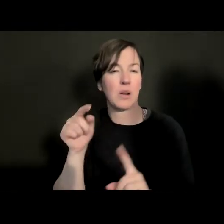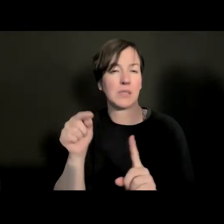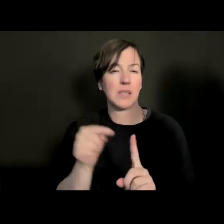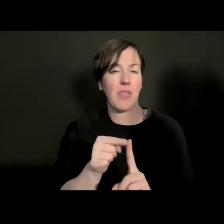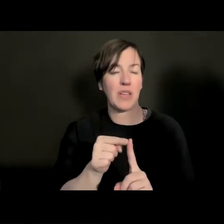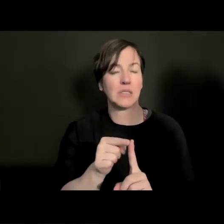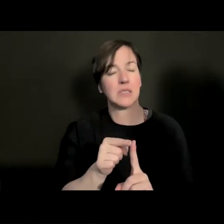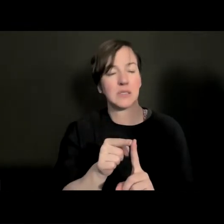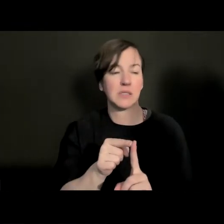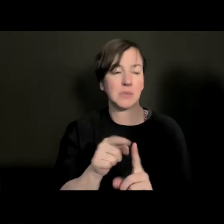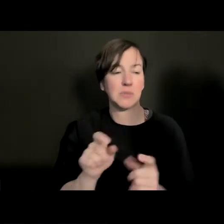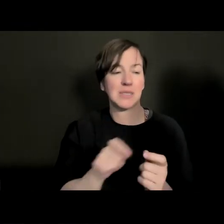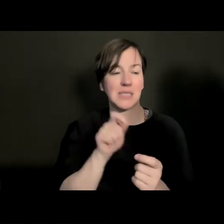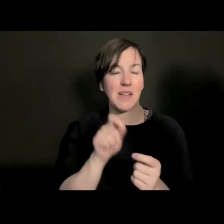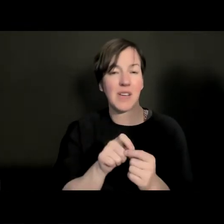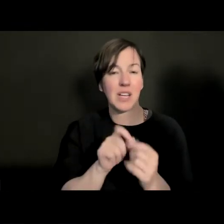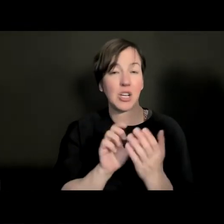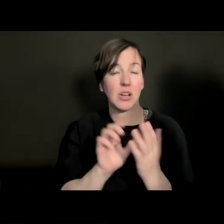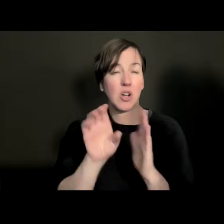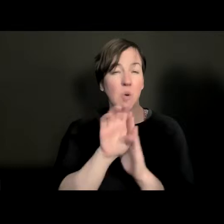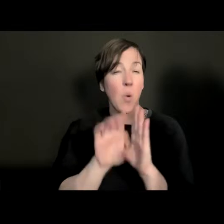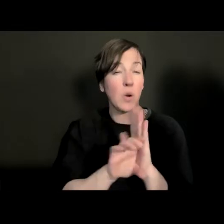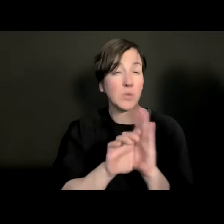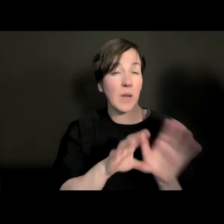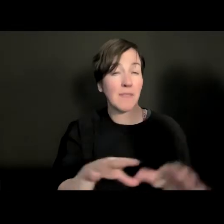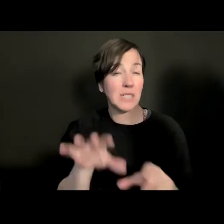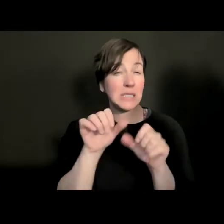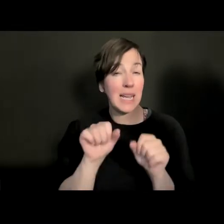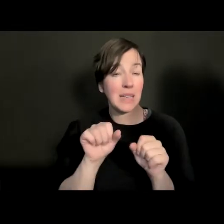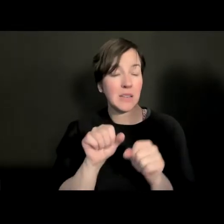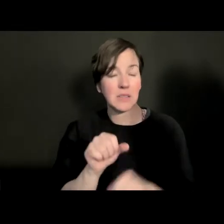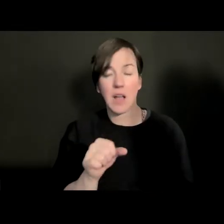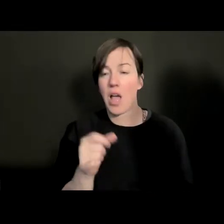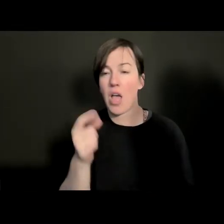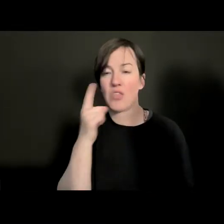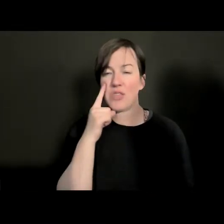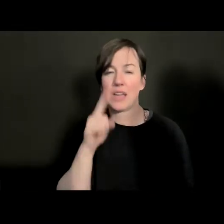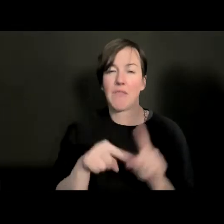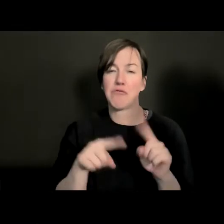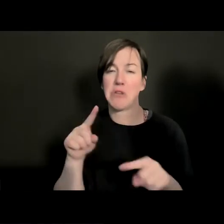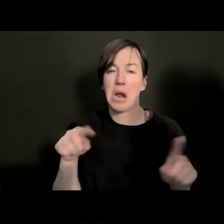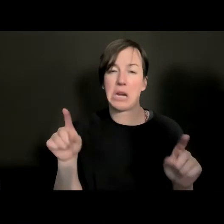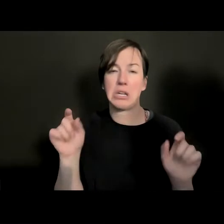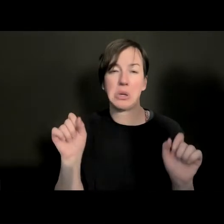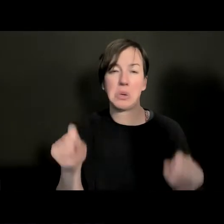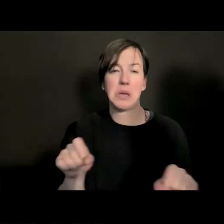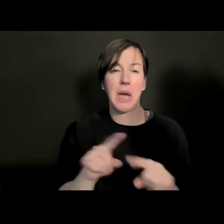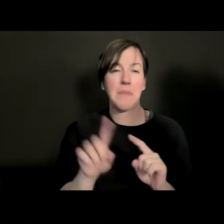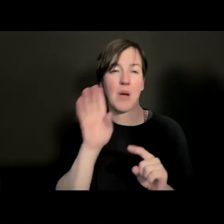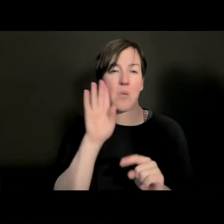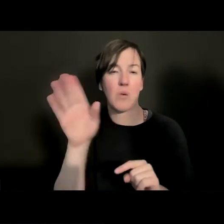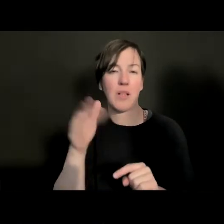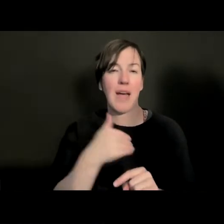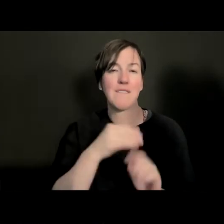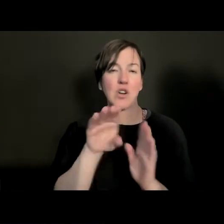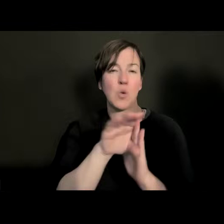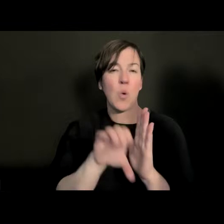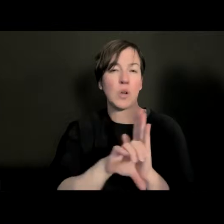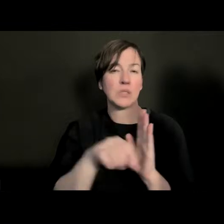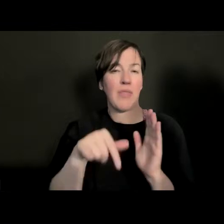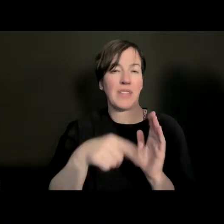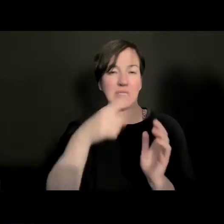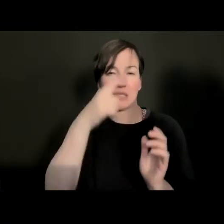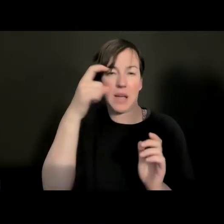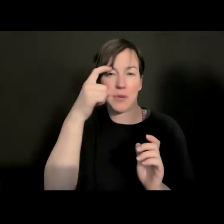a specific course we take? I suppose there's a variety of ways you can do that, but we'll have a course this summer through